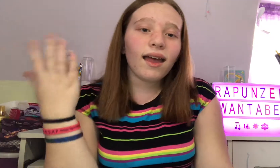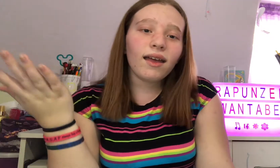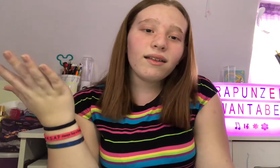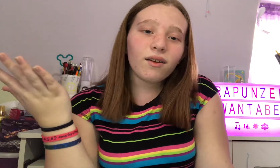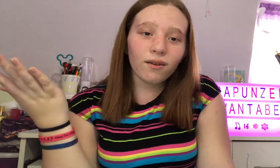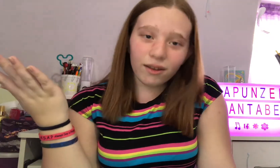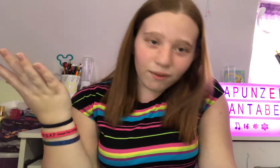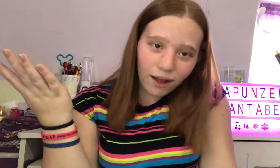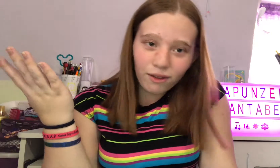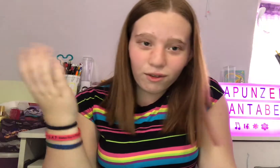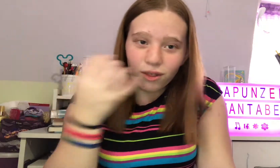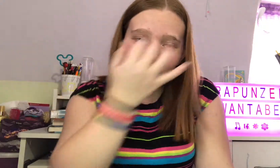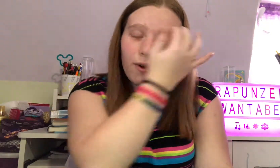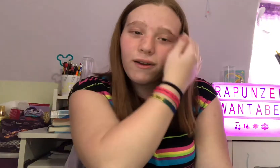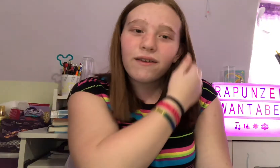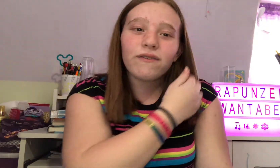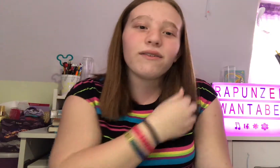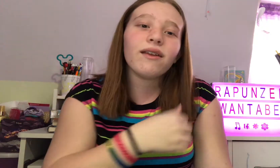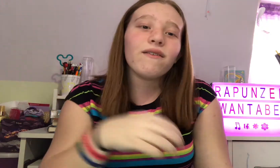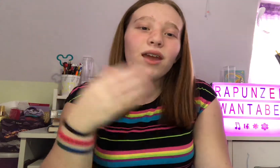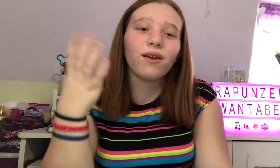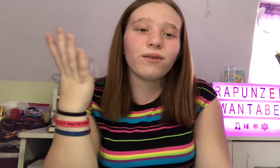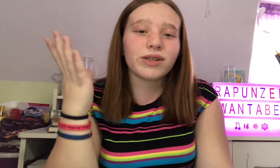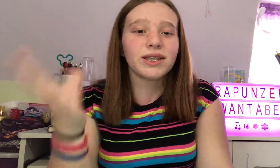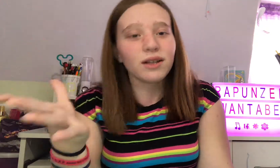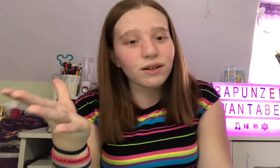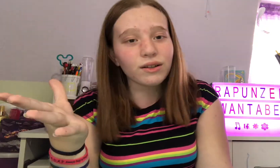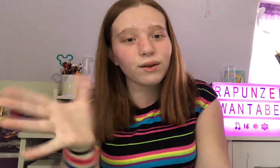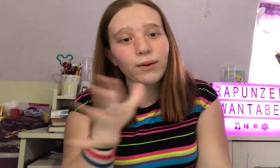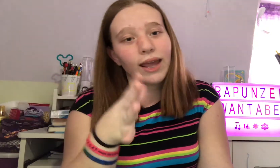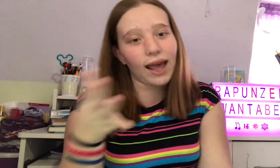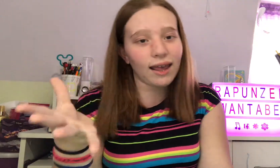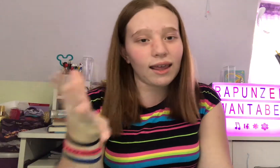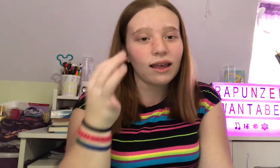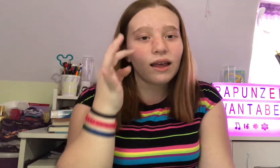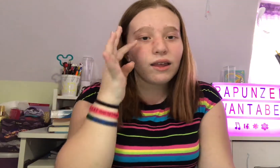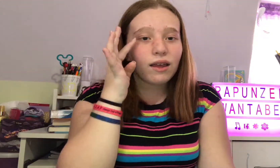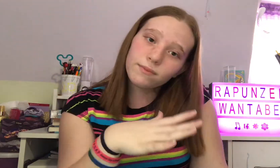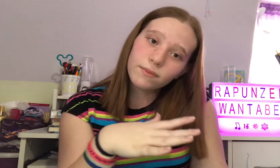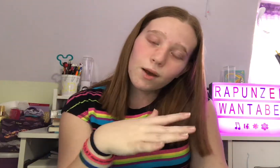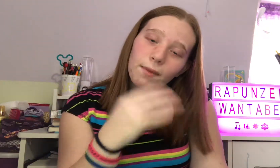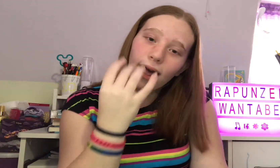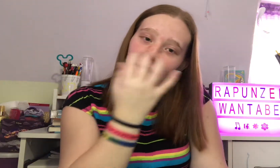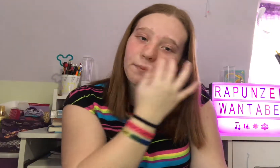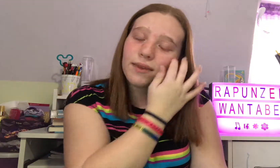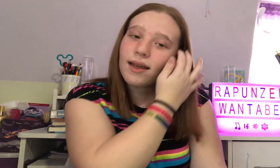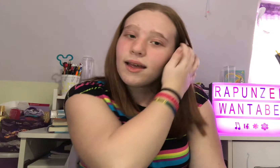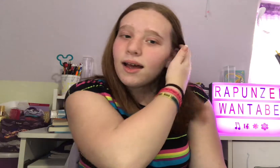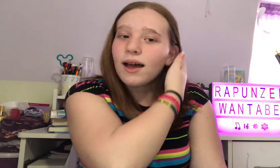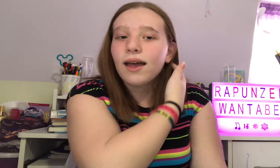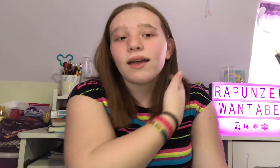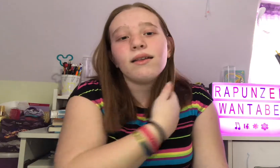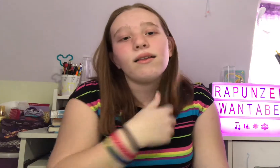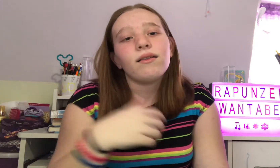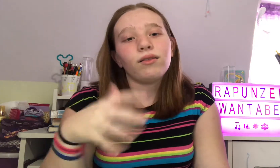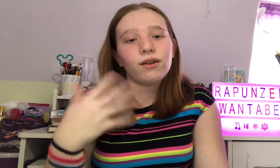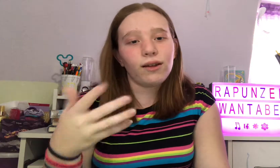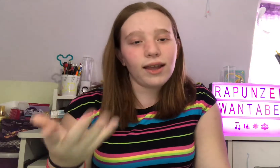And you already know how to do that part. If you still don't get it, you can go back and learn it